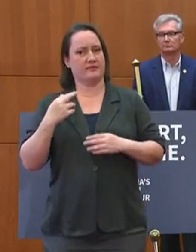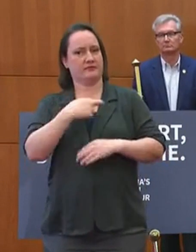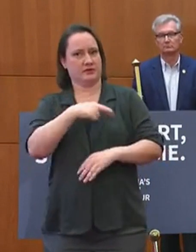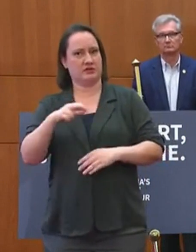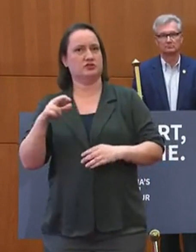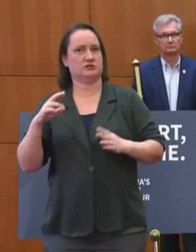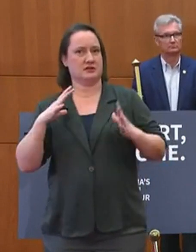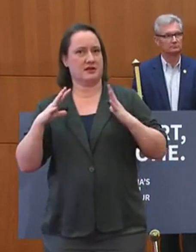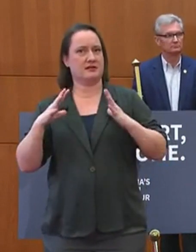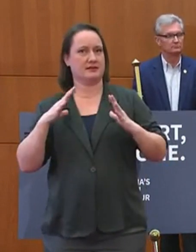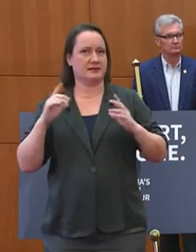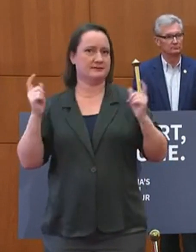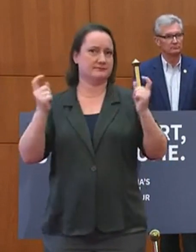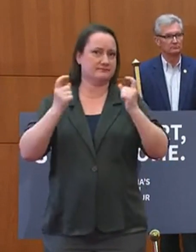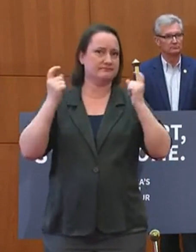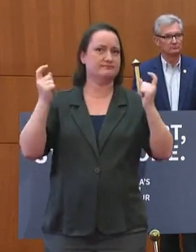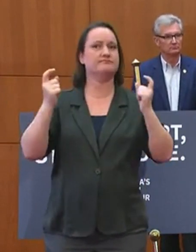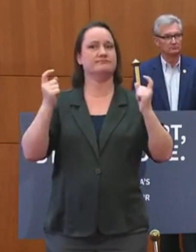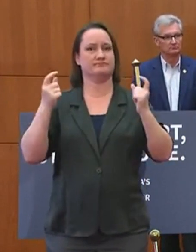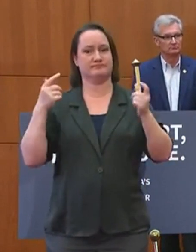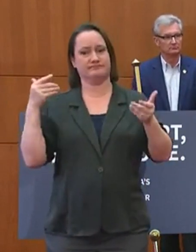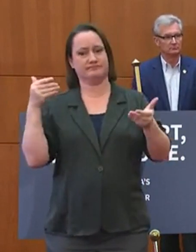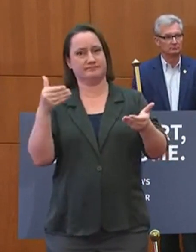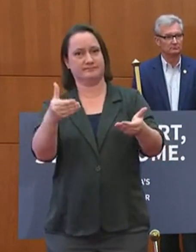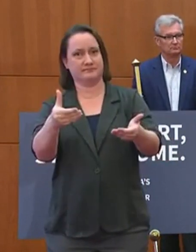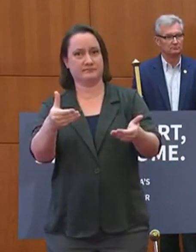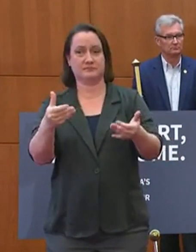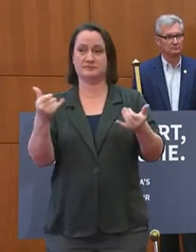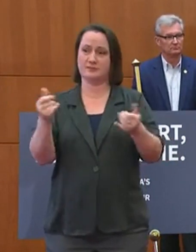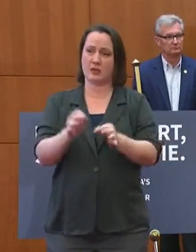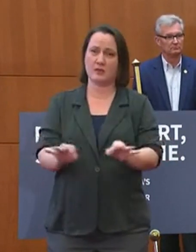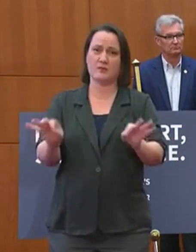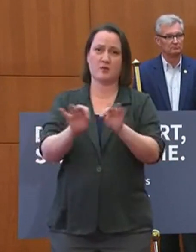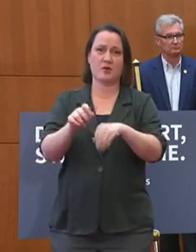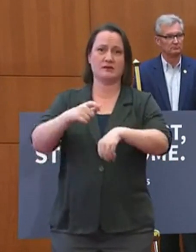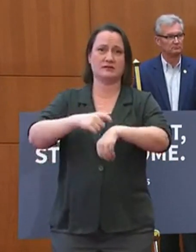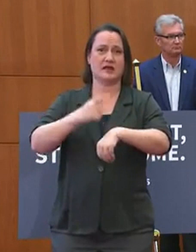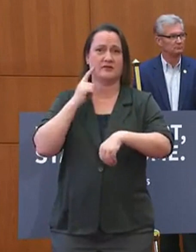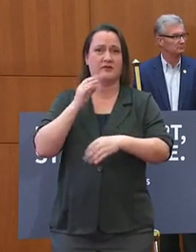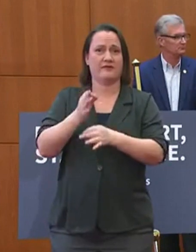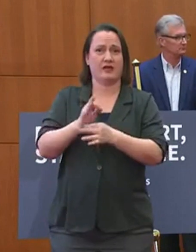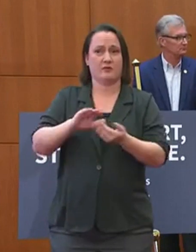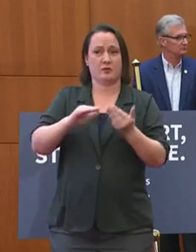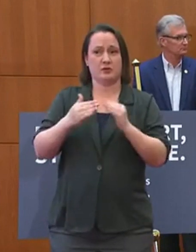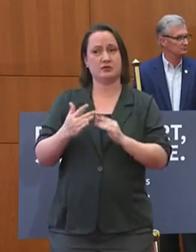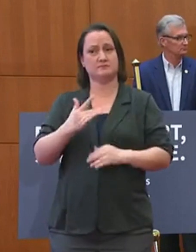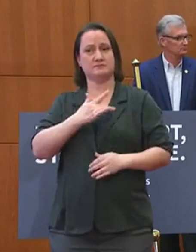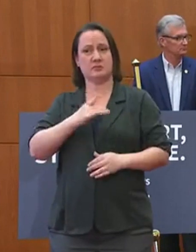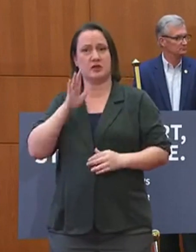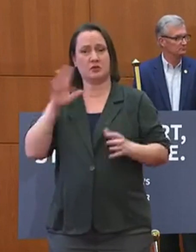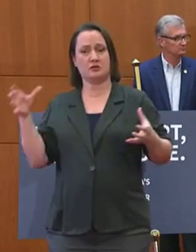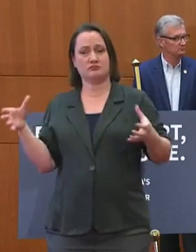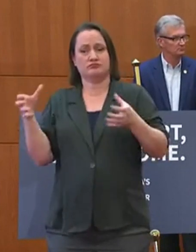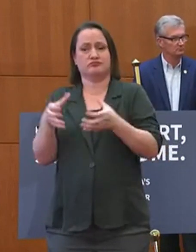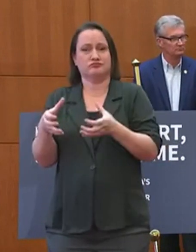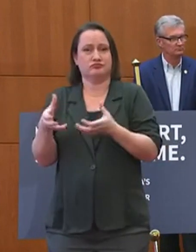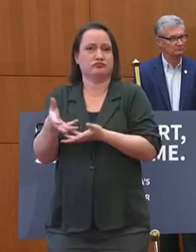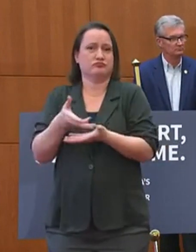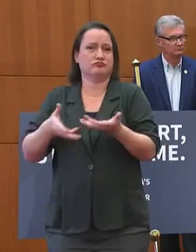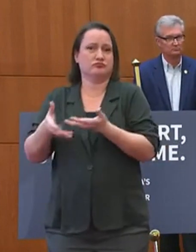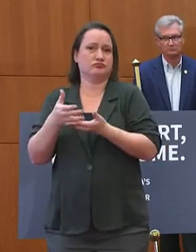well. These are important times for faith communities, and normally they would be celebrated